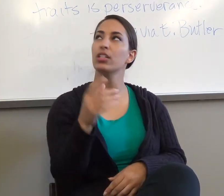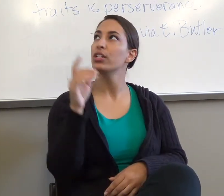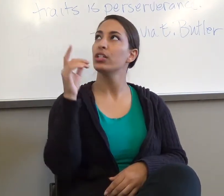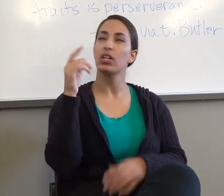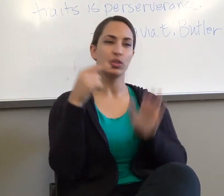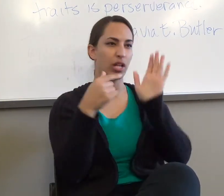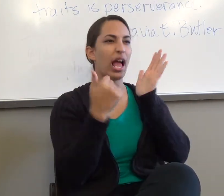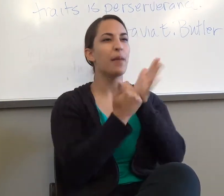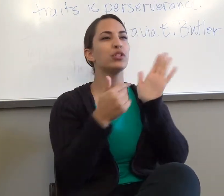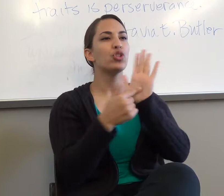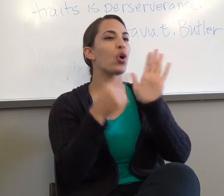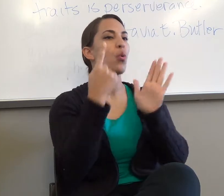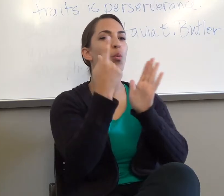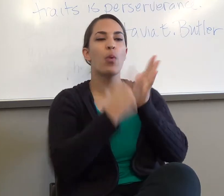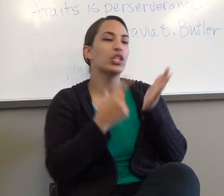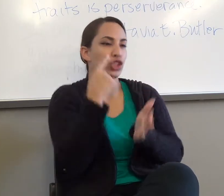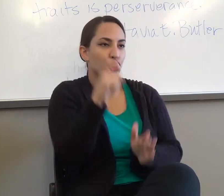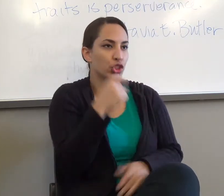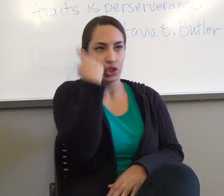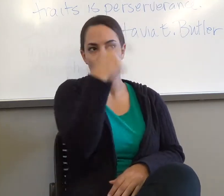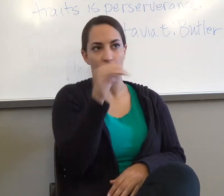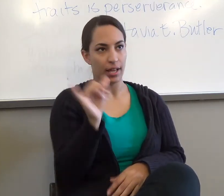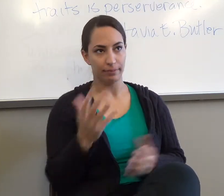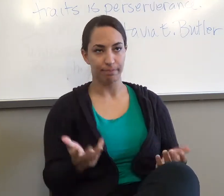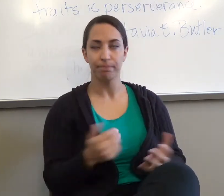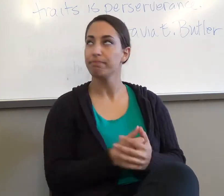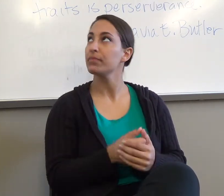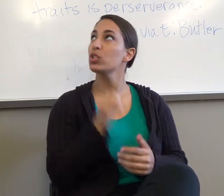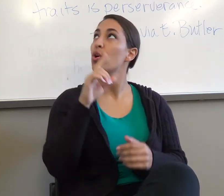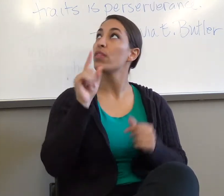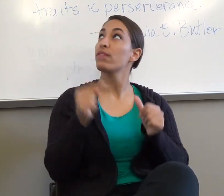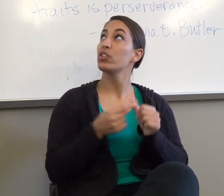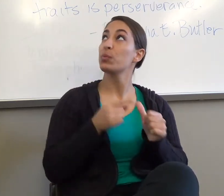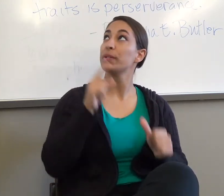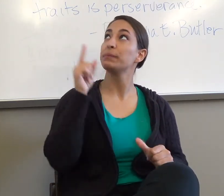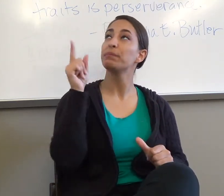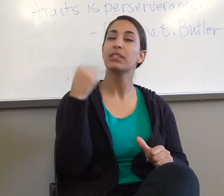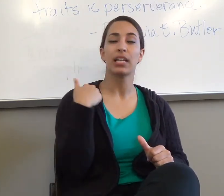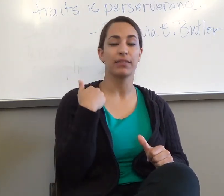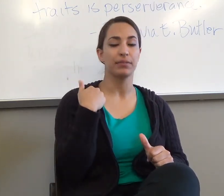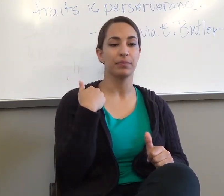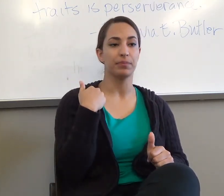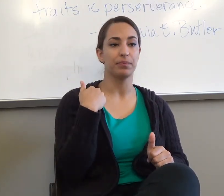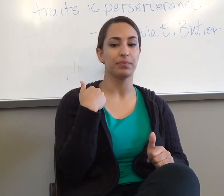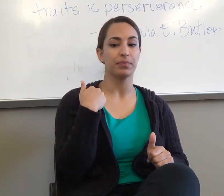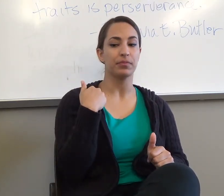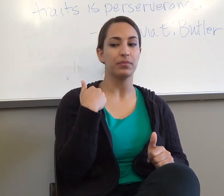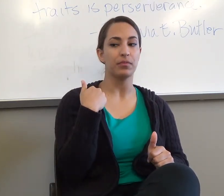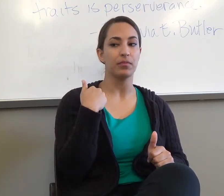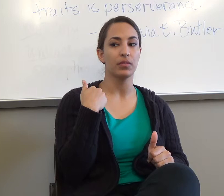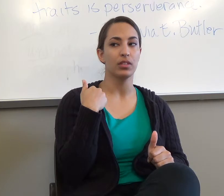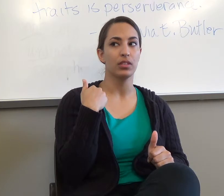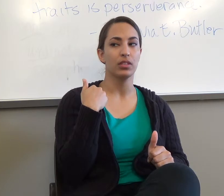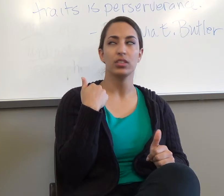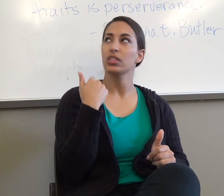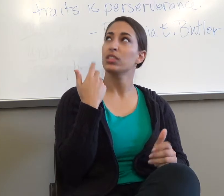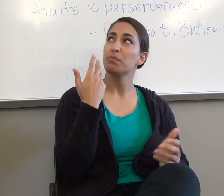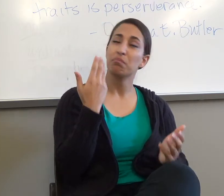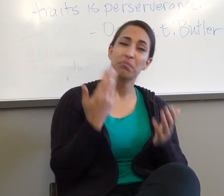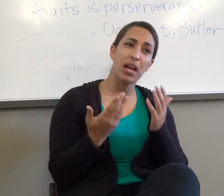Okay, the interesting thing is that the first one that they have here is maybe the most complex